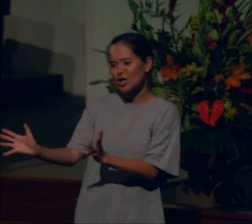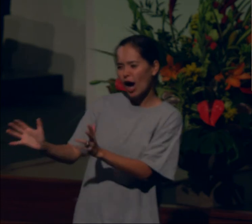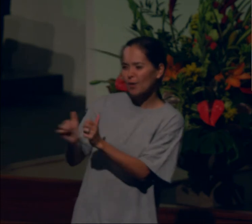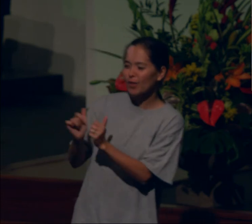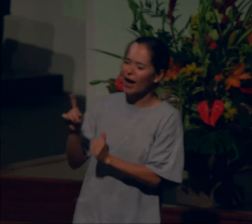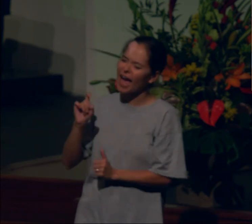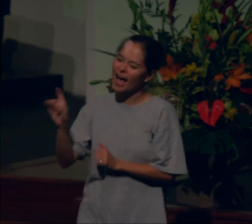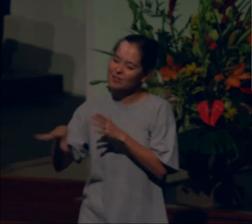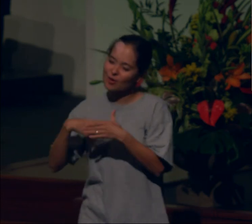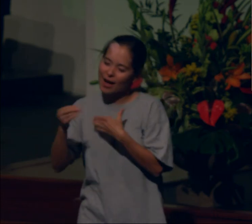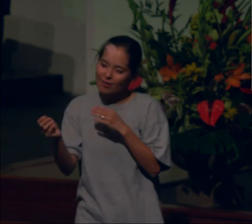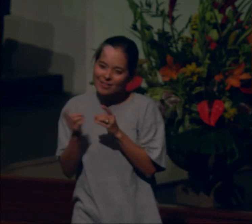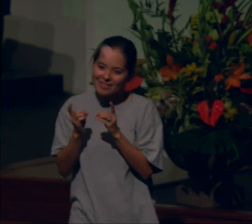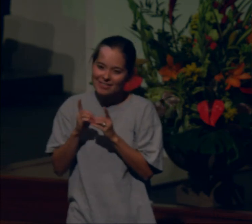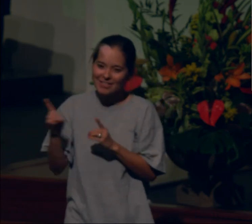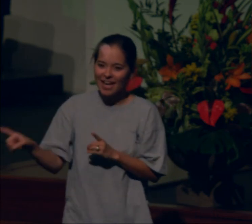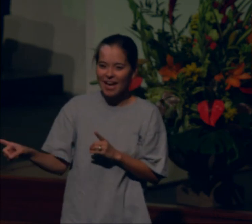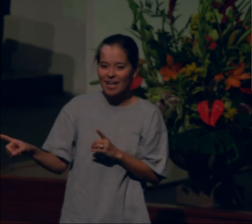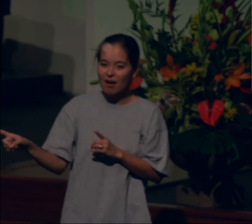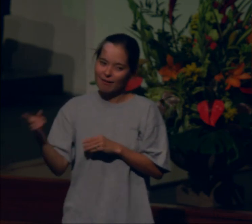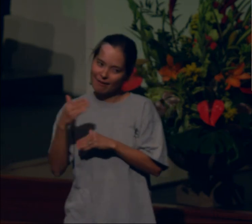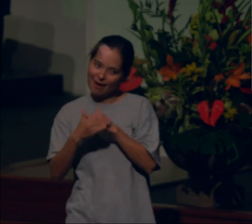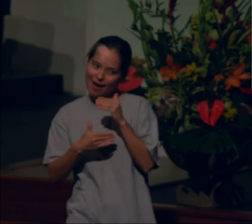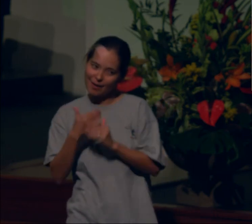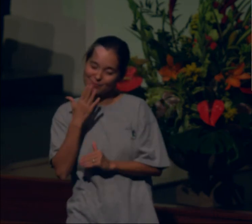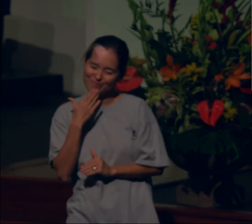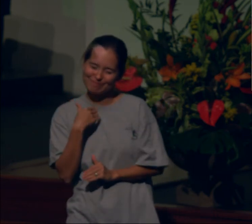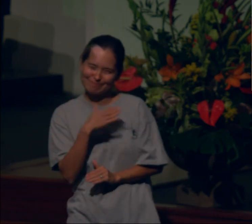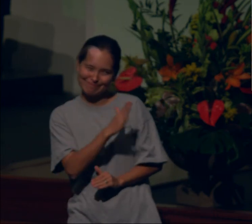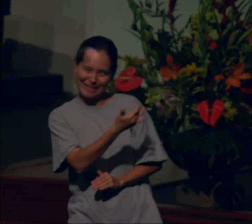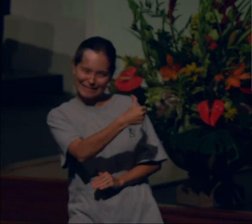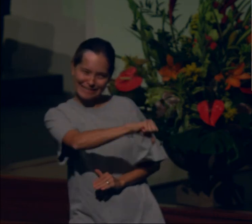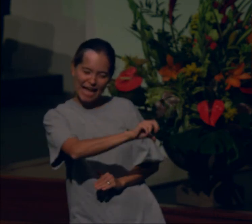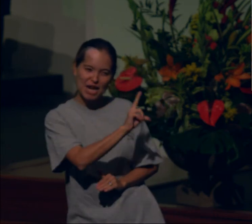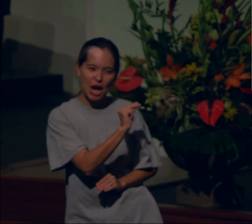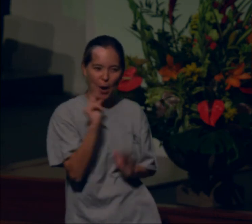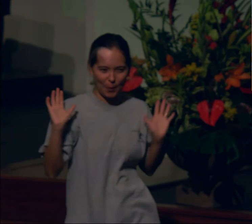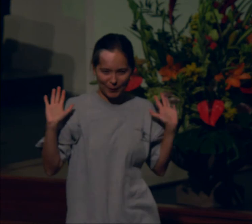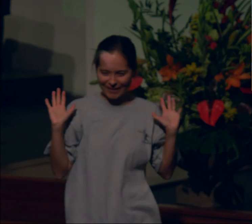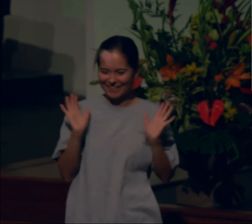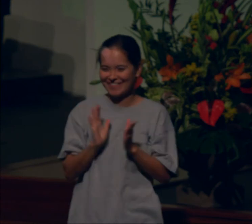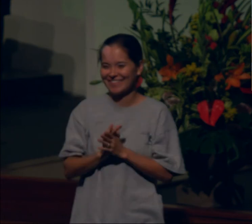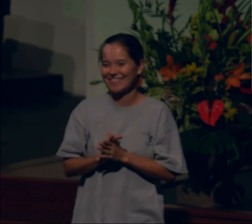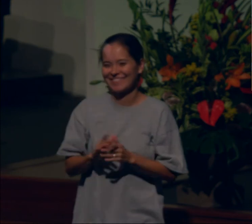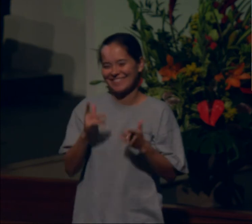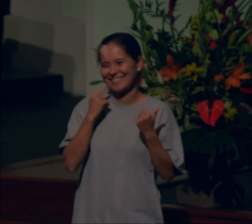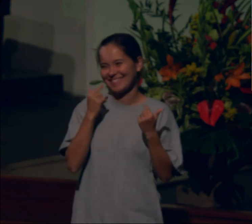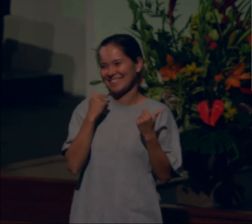I asked her out on a date. And she was so kind and turned me right down to my face.